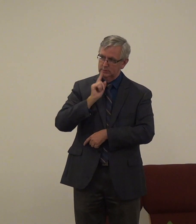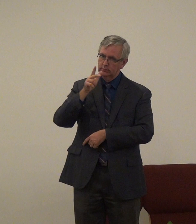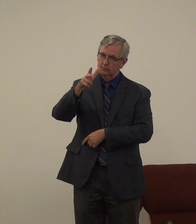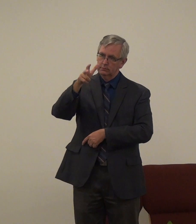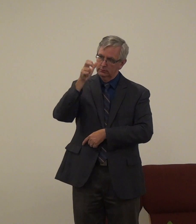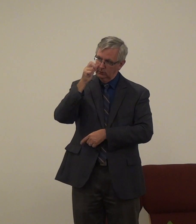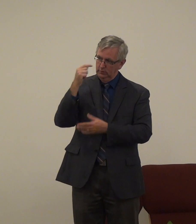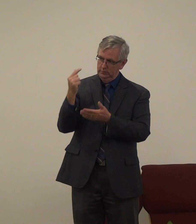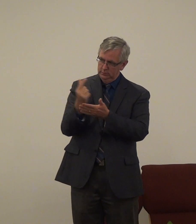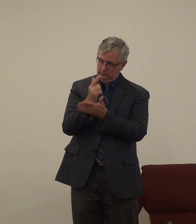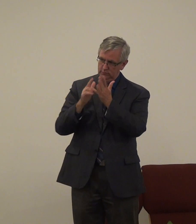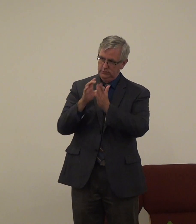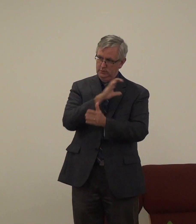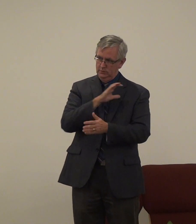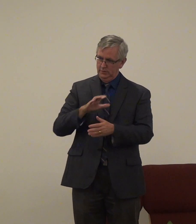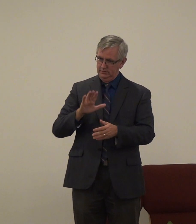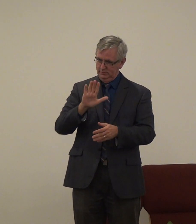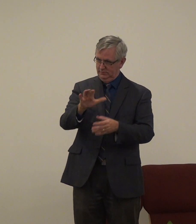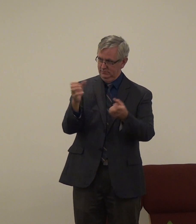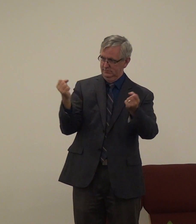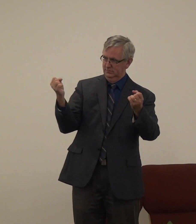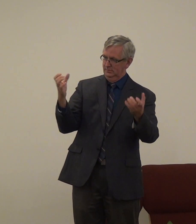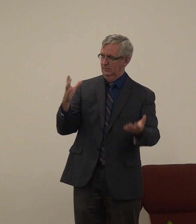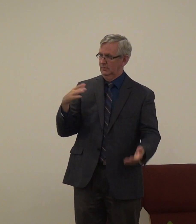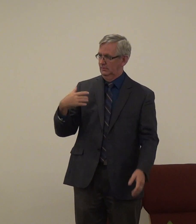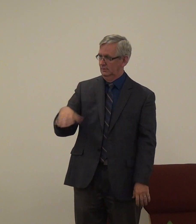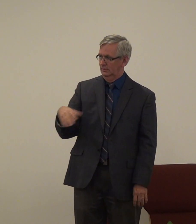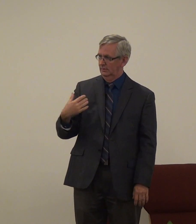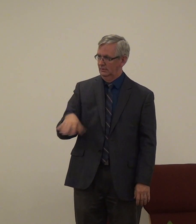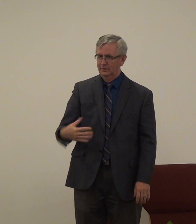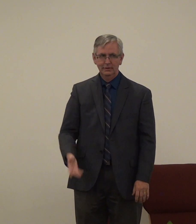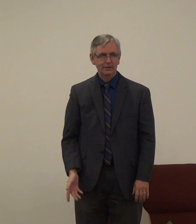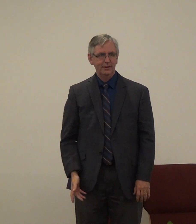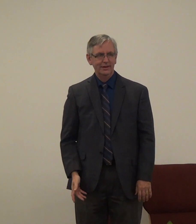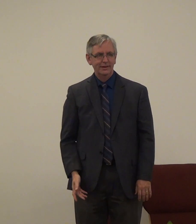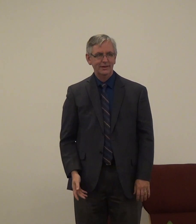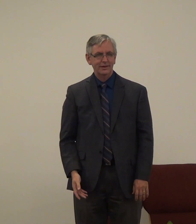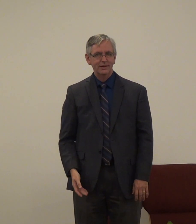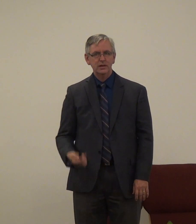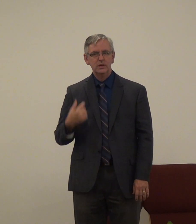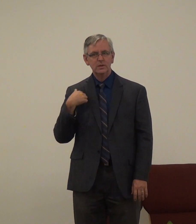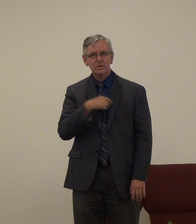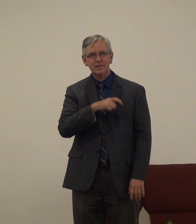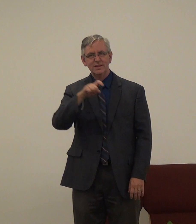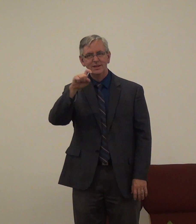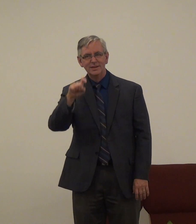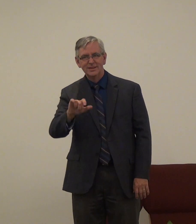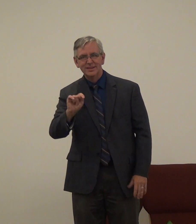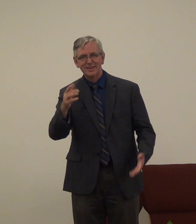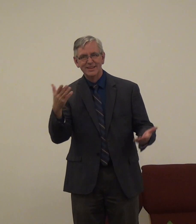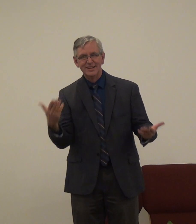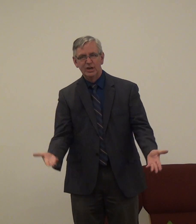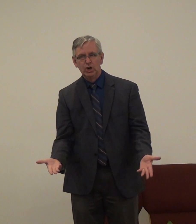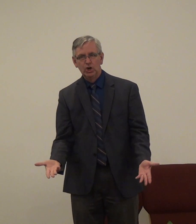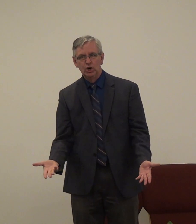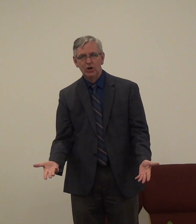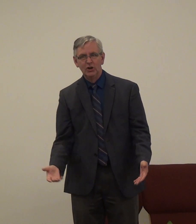know it, but today was the first time that deaf people heard the gospel on this island, and we need this